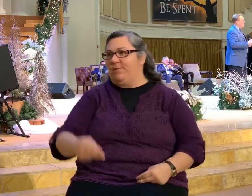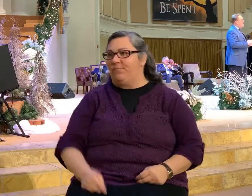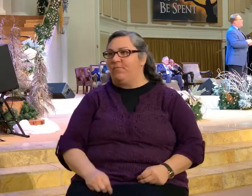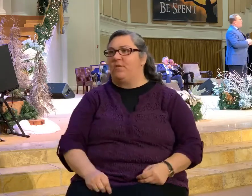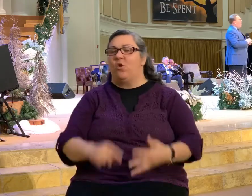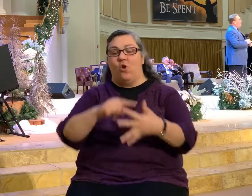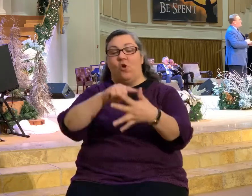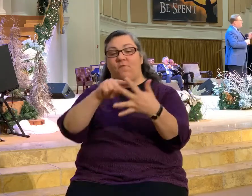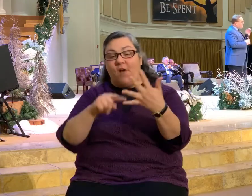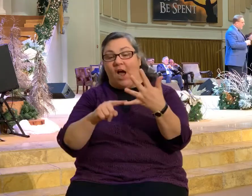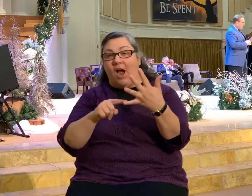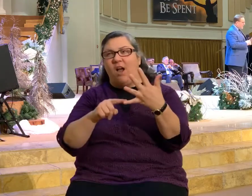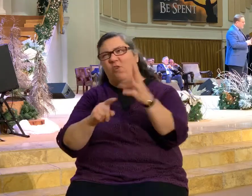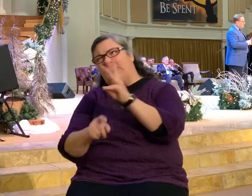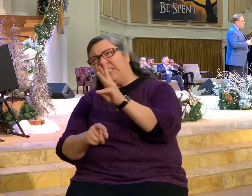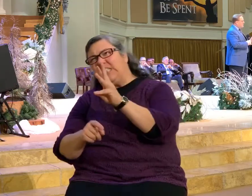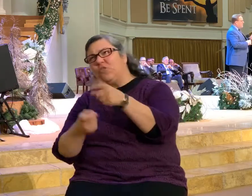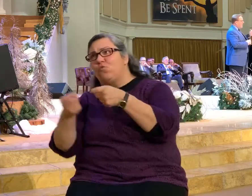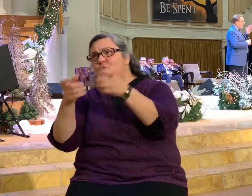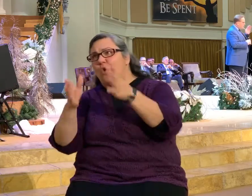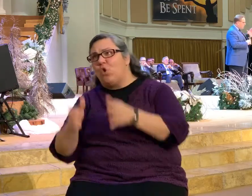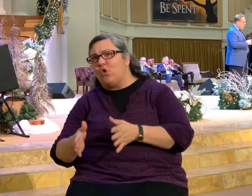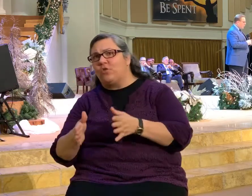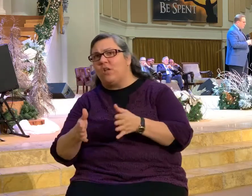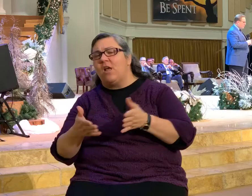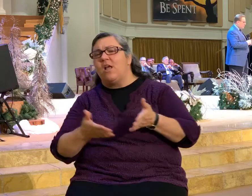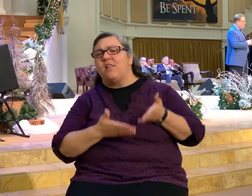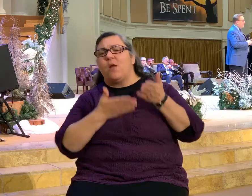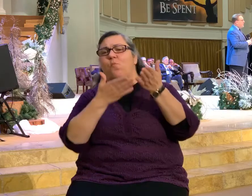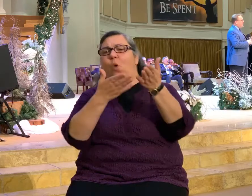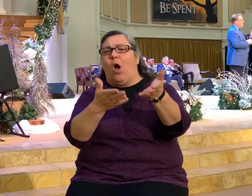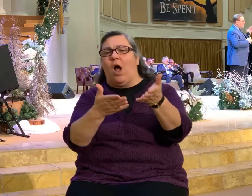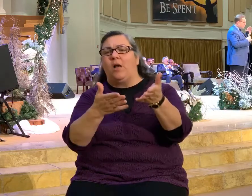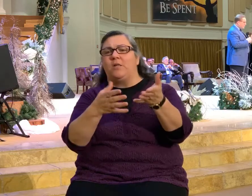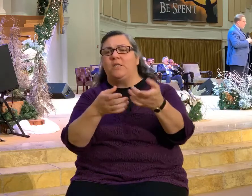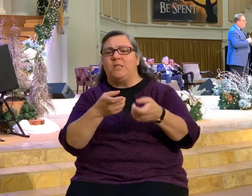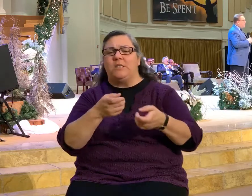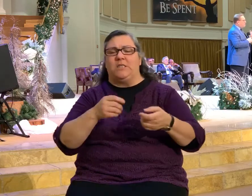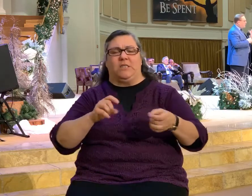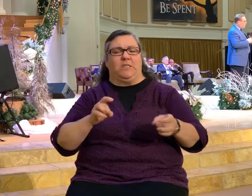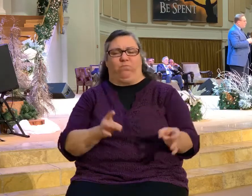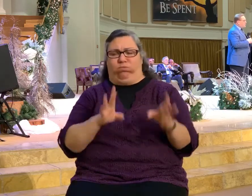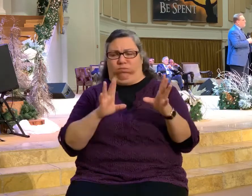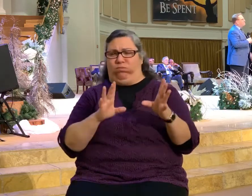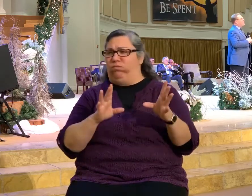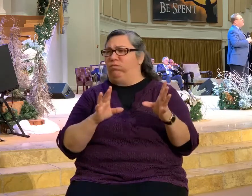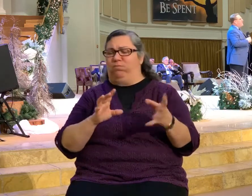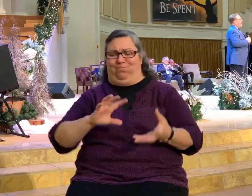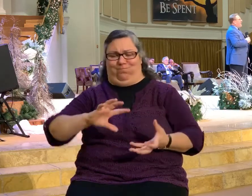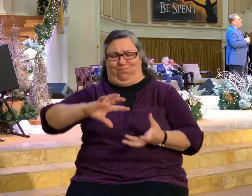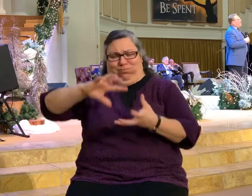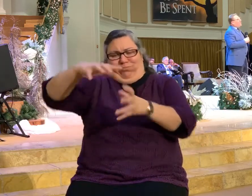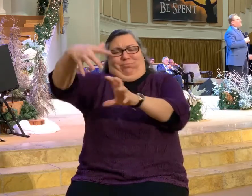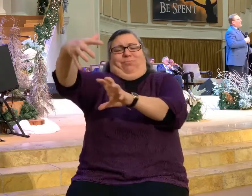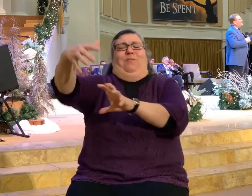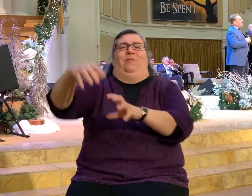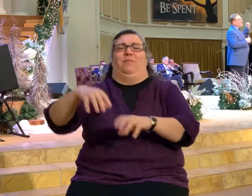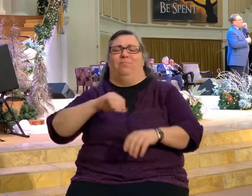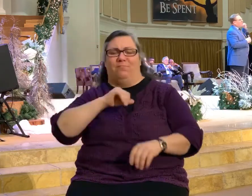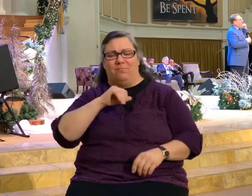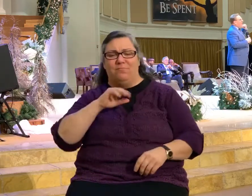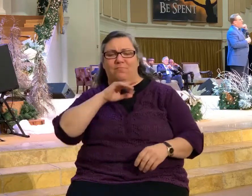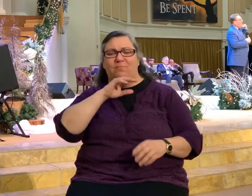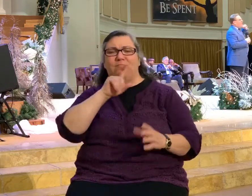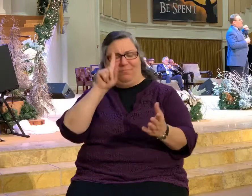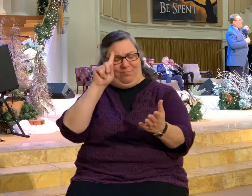rulers brought decadence and perversion in disturbing proportion. I don't know what